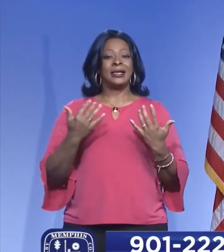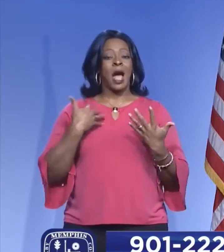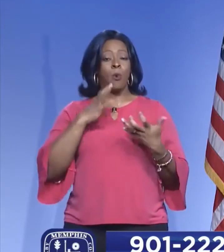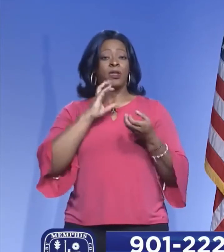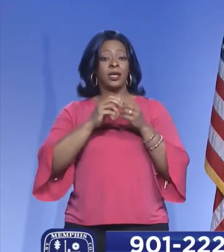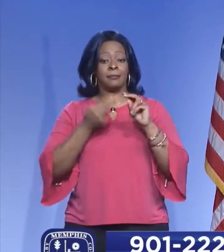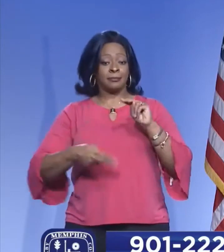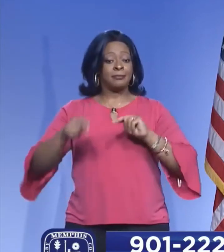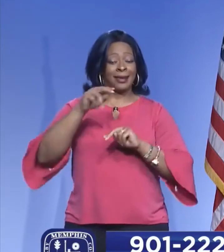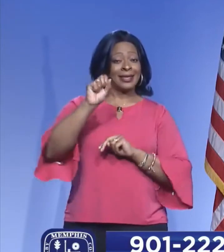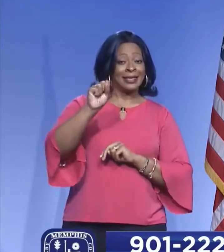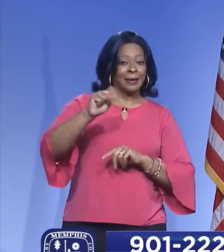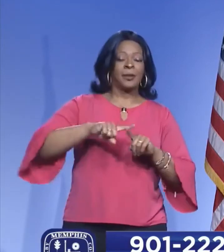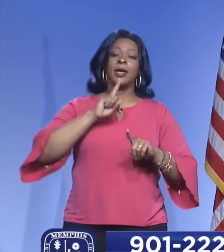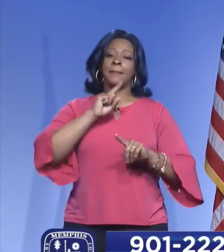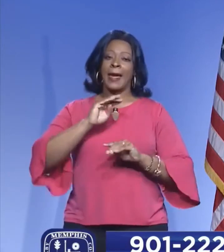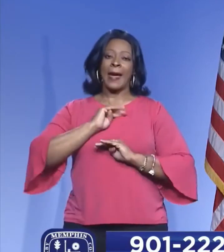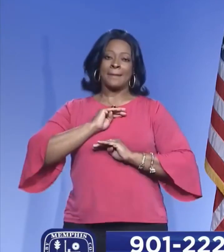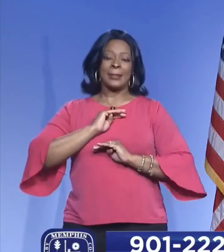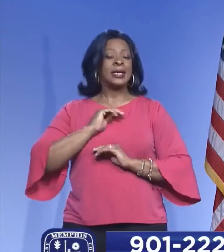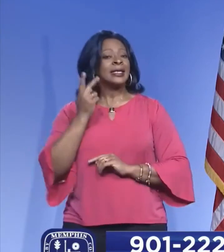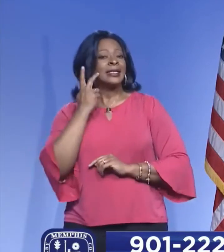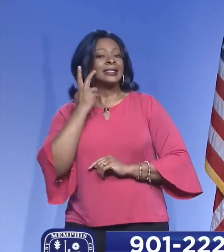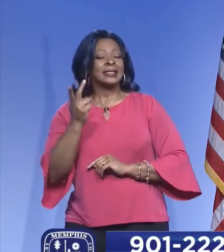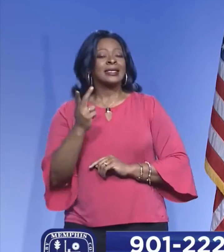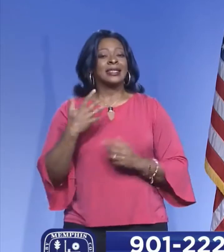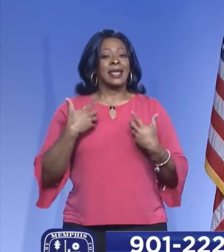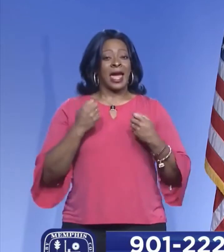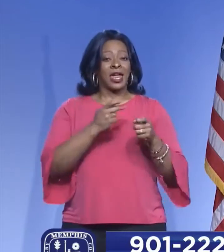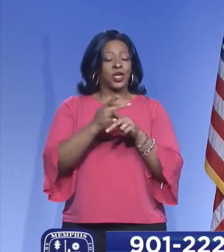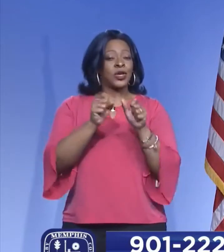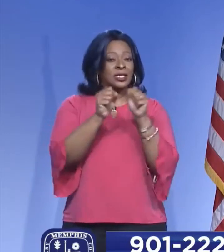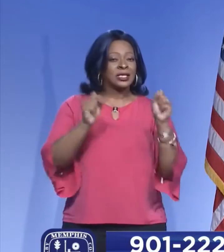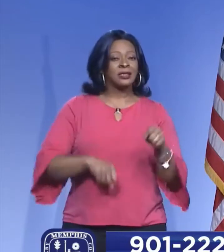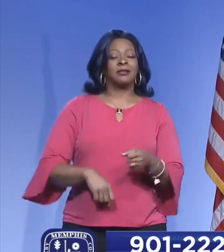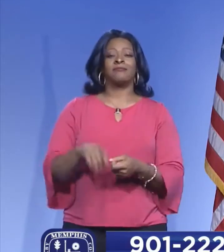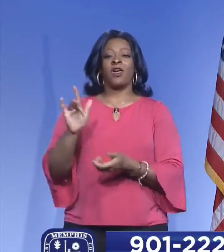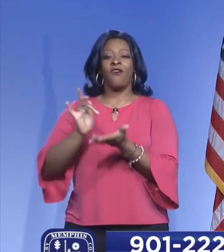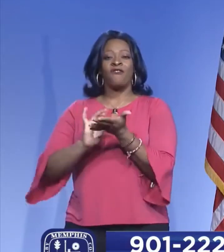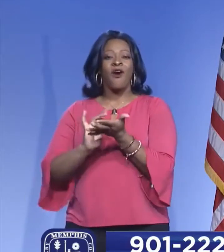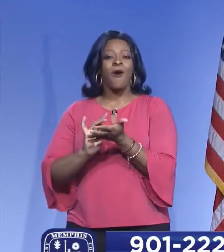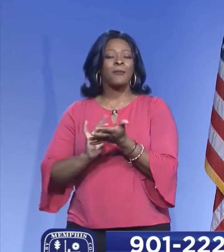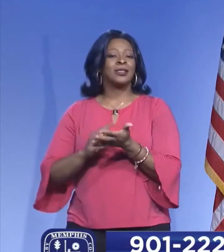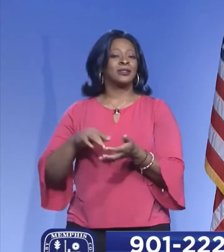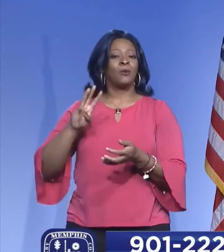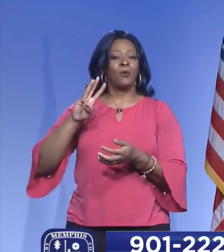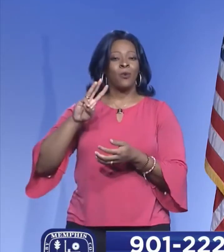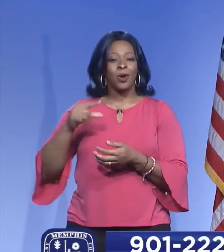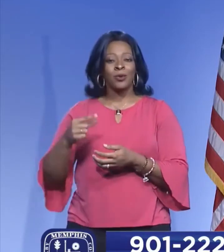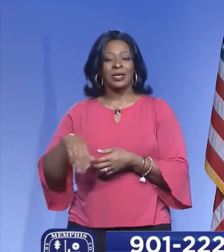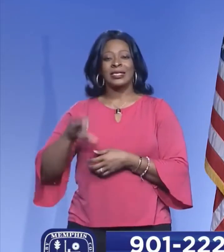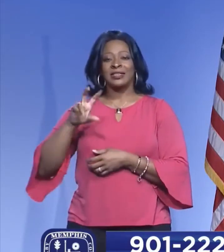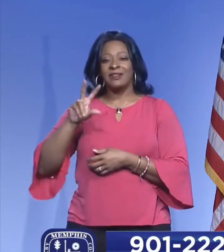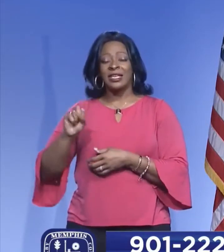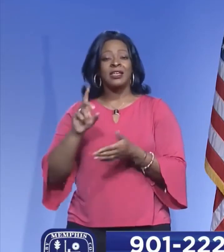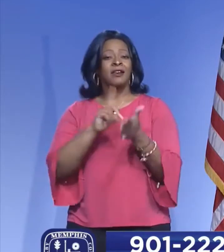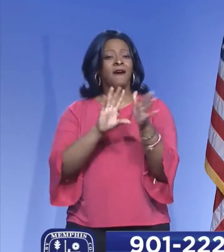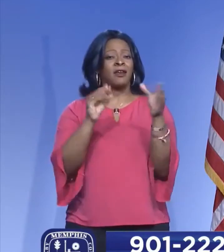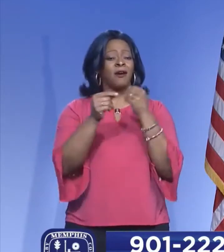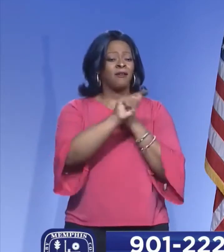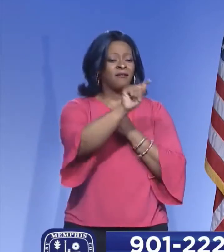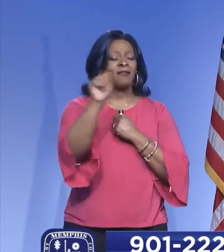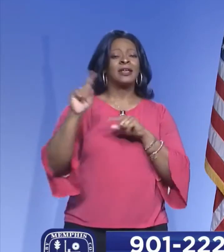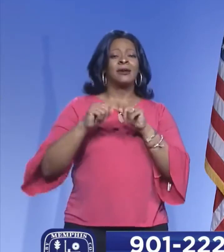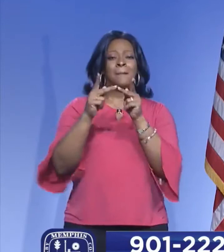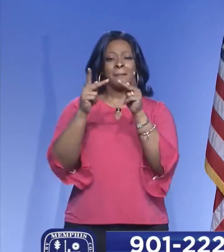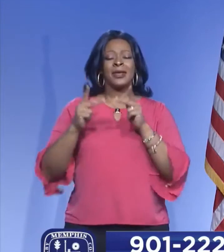I'm very happy to see the healthcare system, the pharmacies, the doctor's offices, and other venues